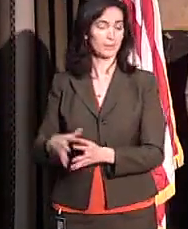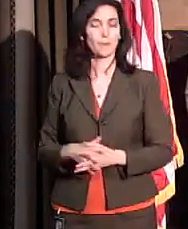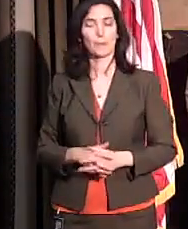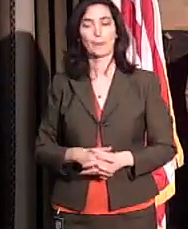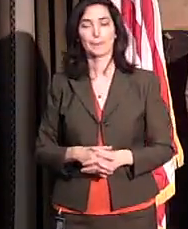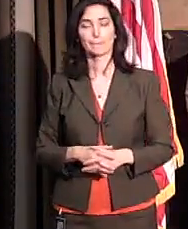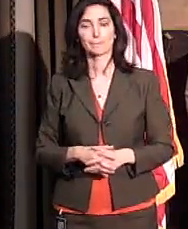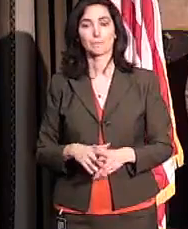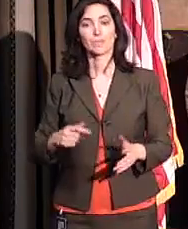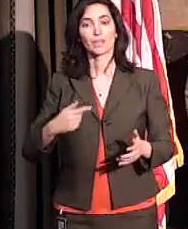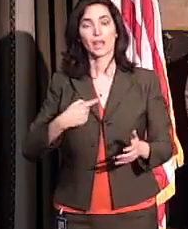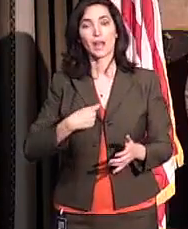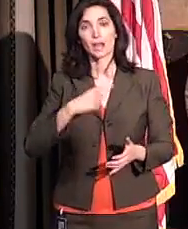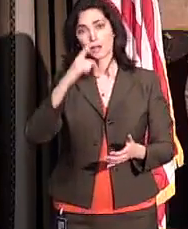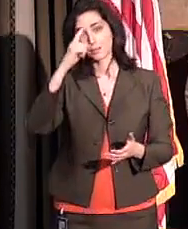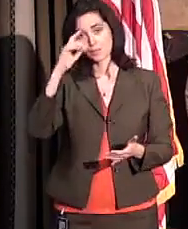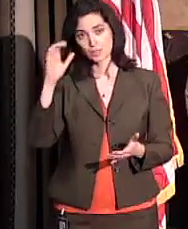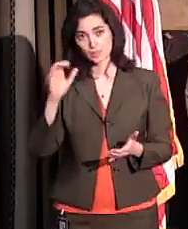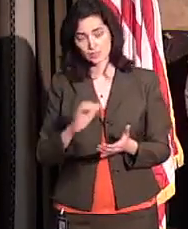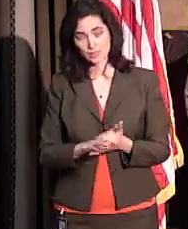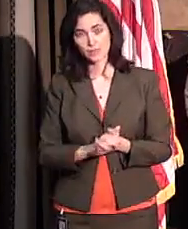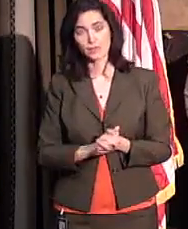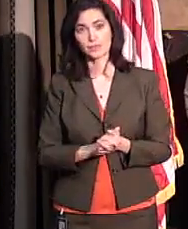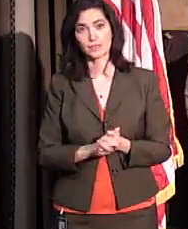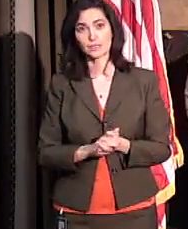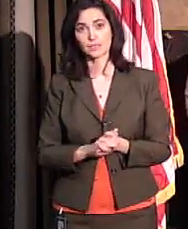I believe that the